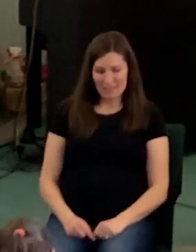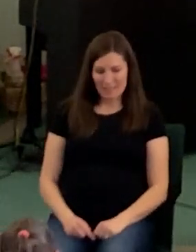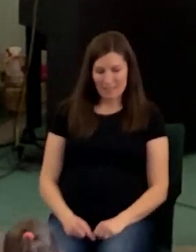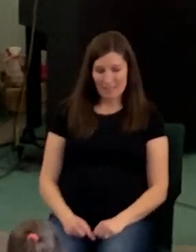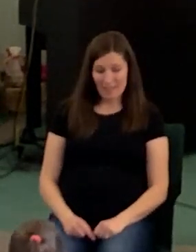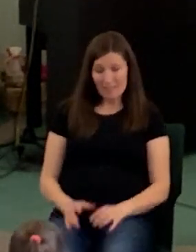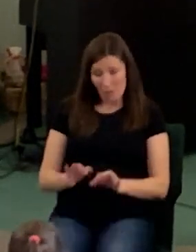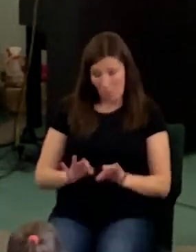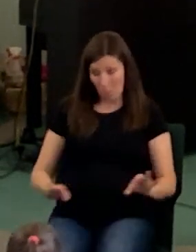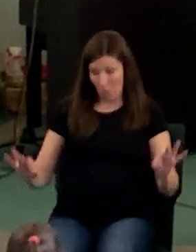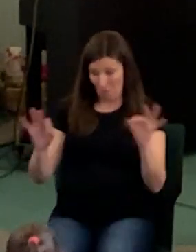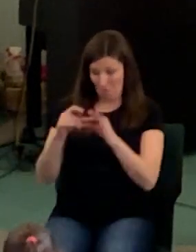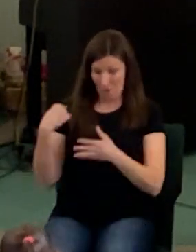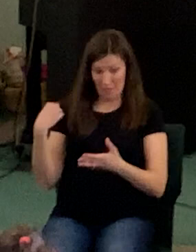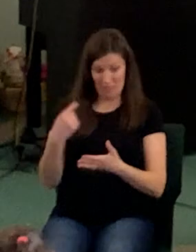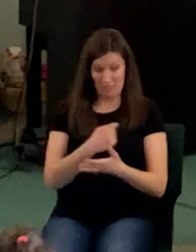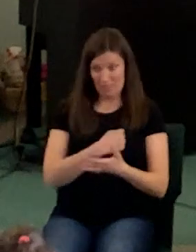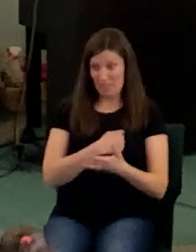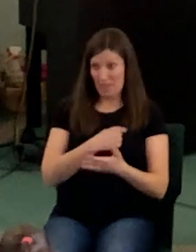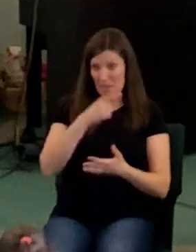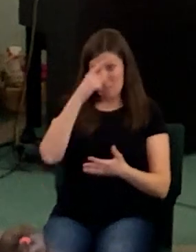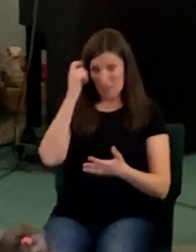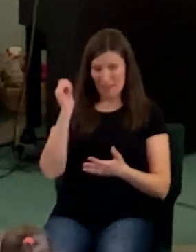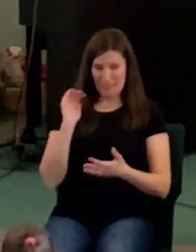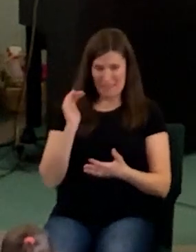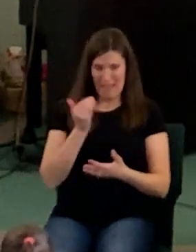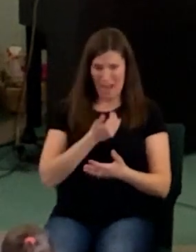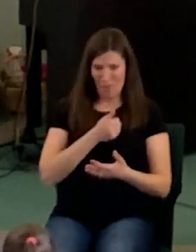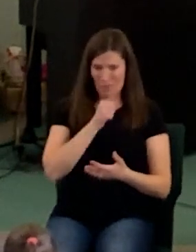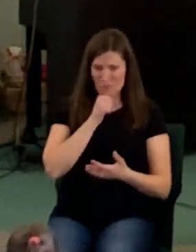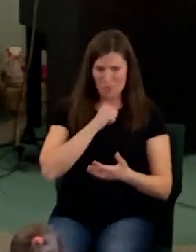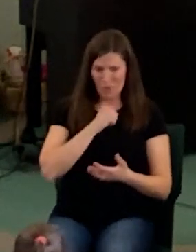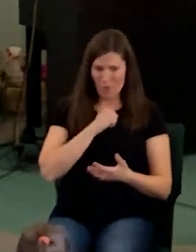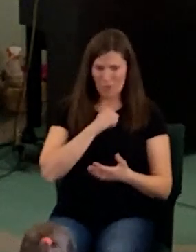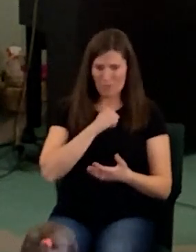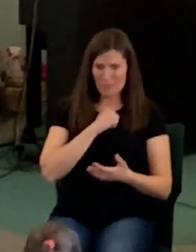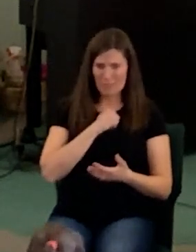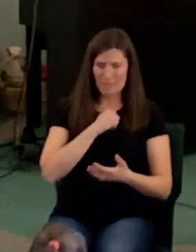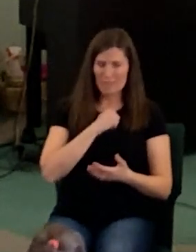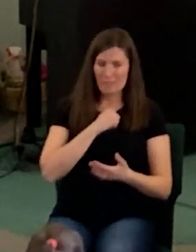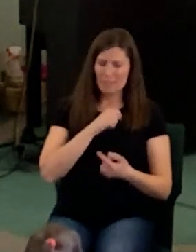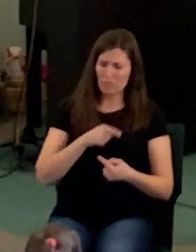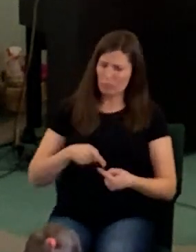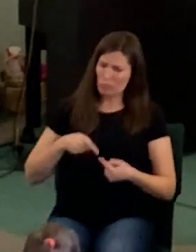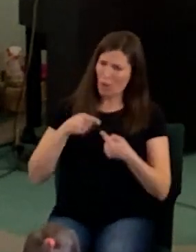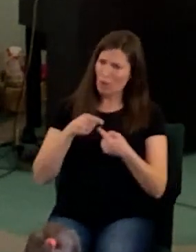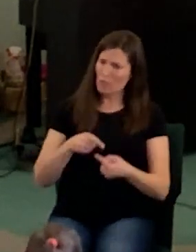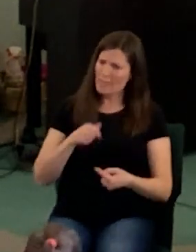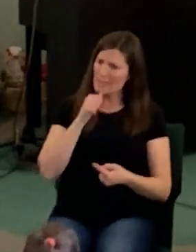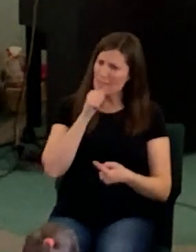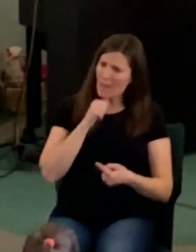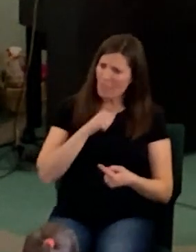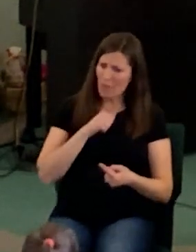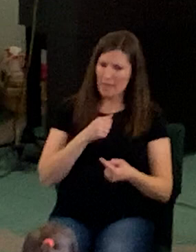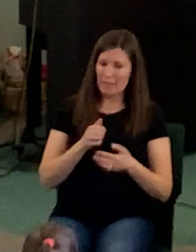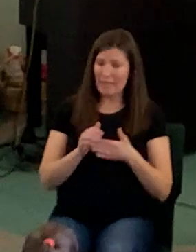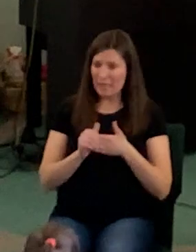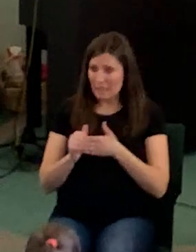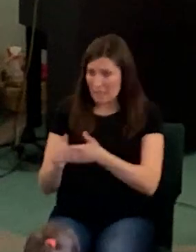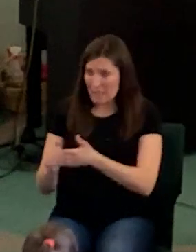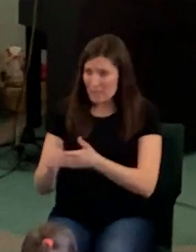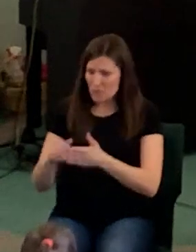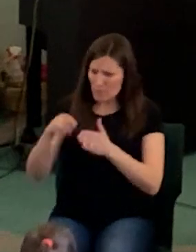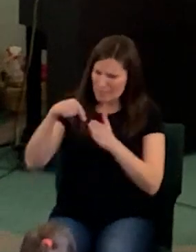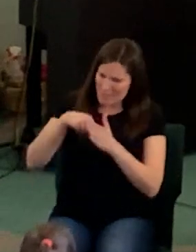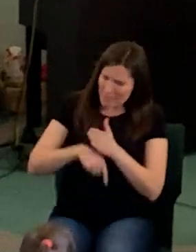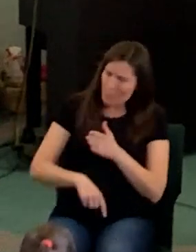And that's important for us because our struggles and our sufferings lead us into a deeper, more meaningful relationship with Jesus